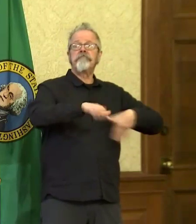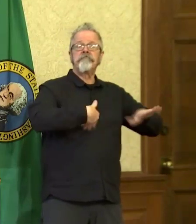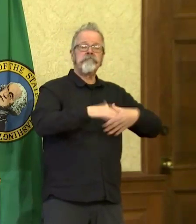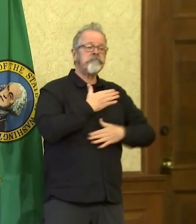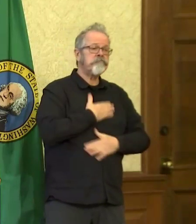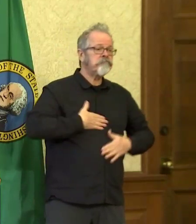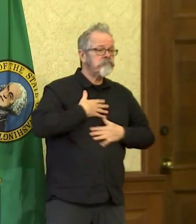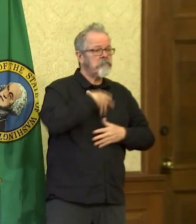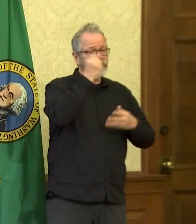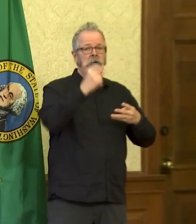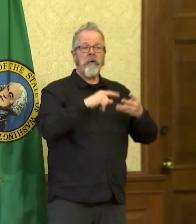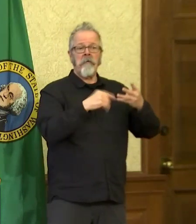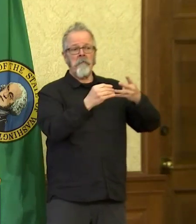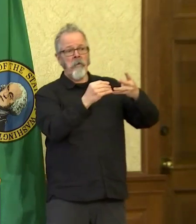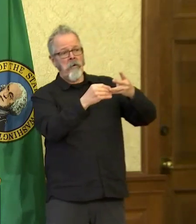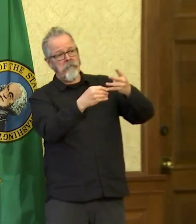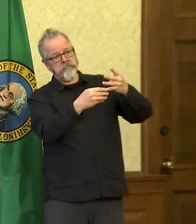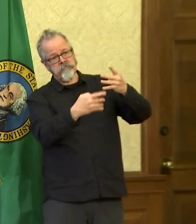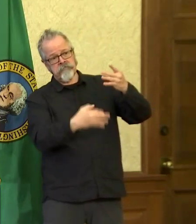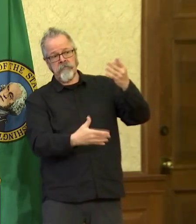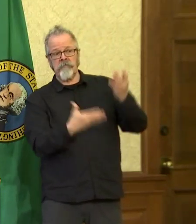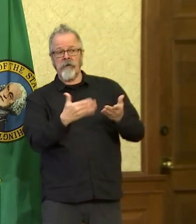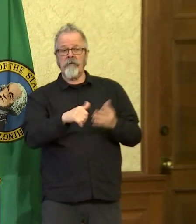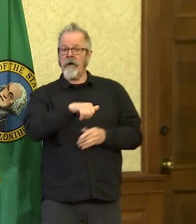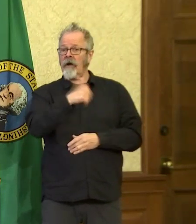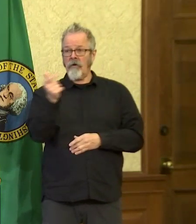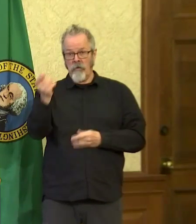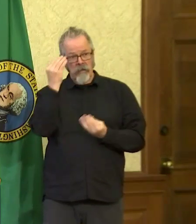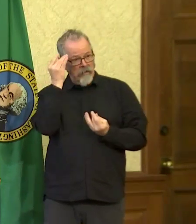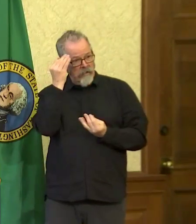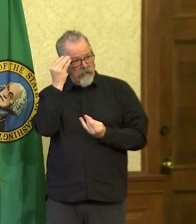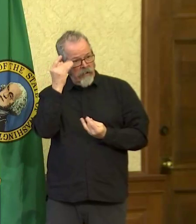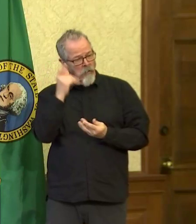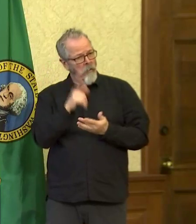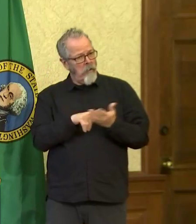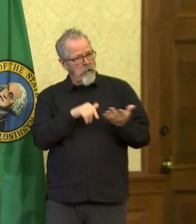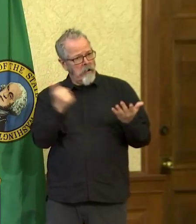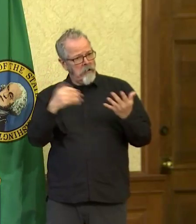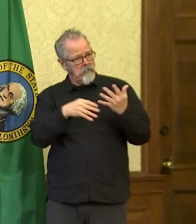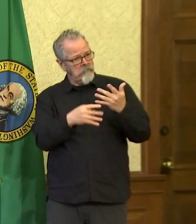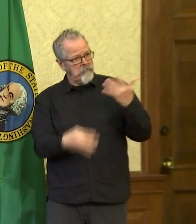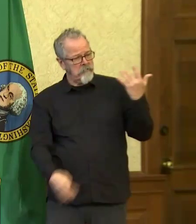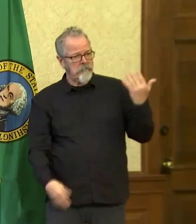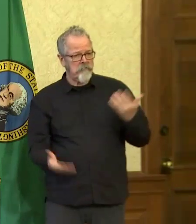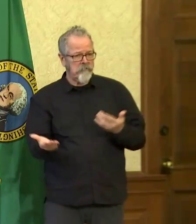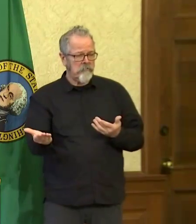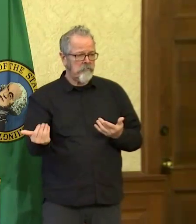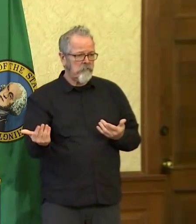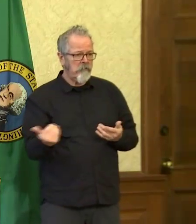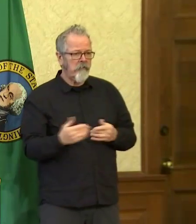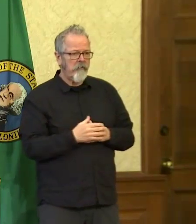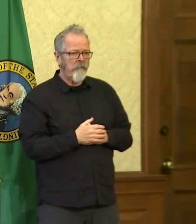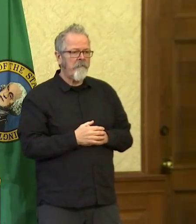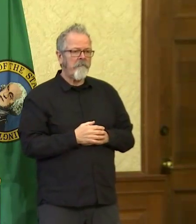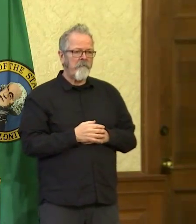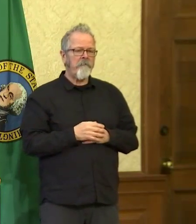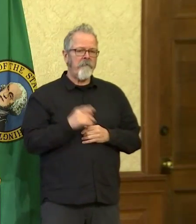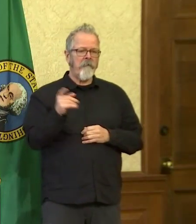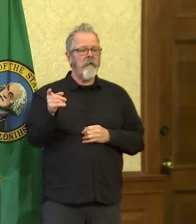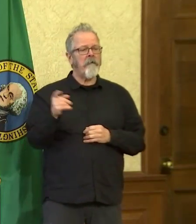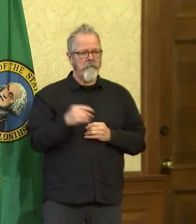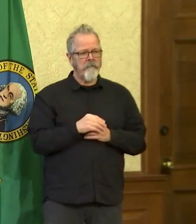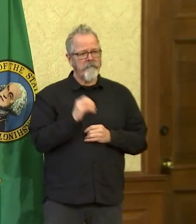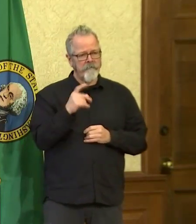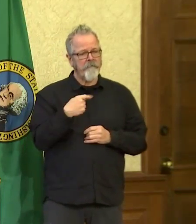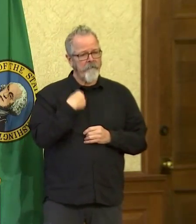have more, what you might call elective surgeries going on. we're looking for a way to set the dial to